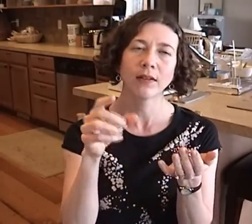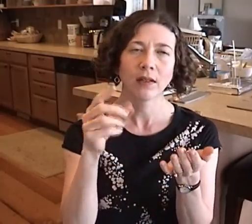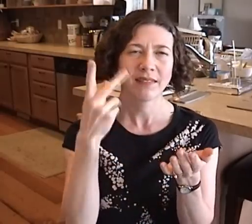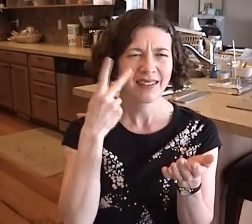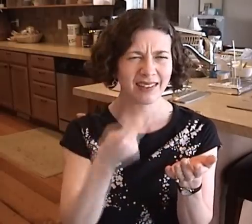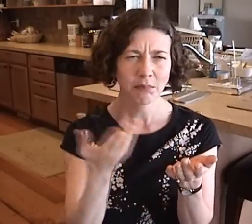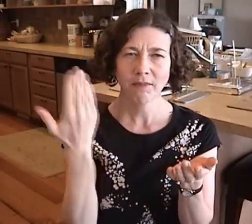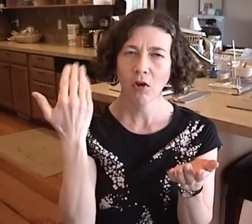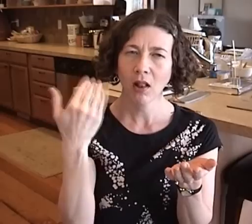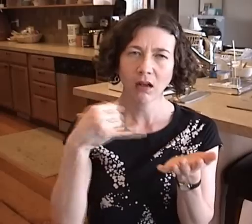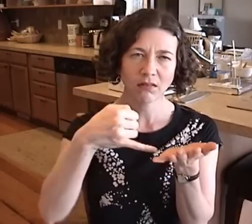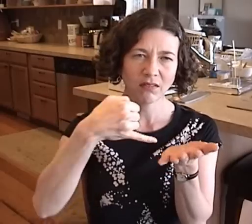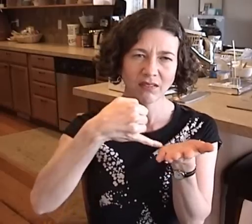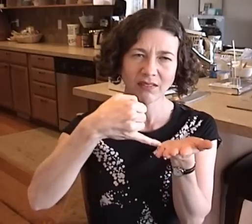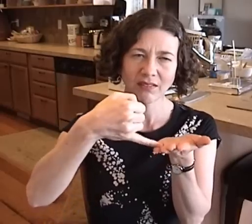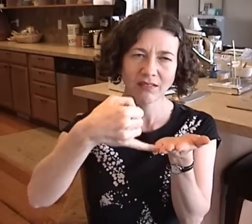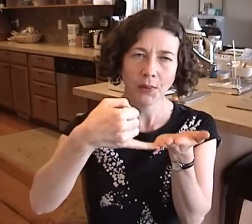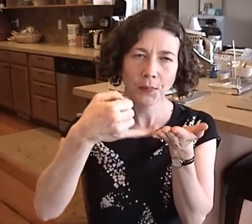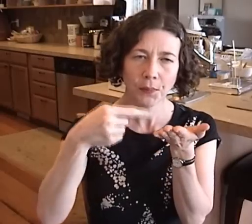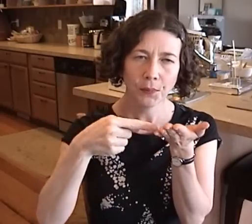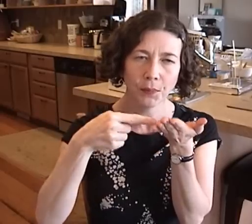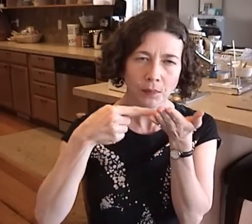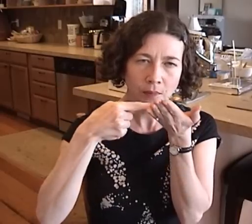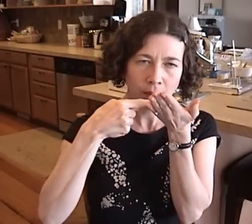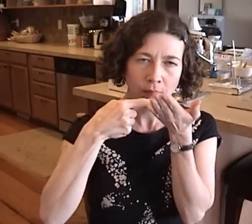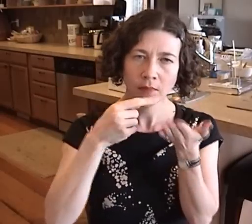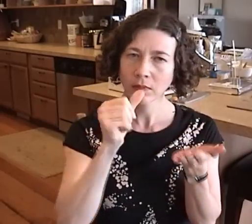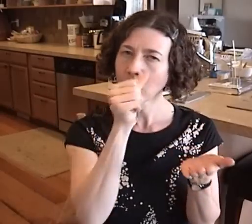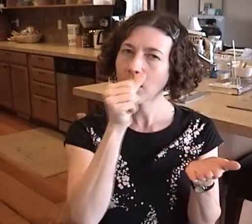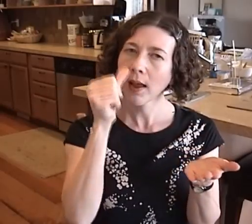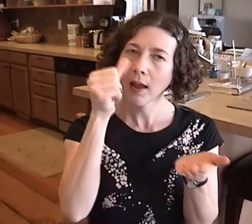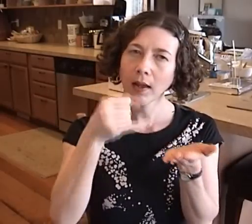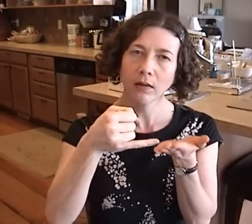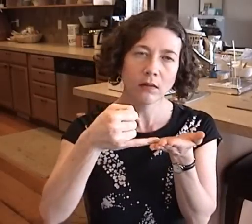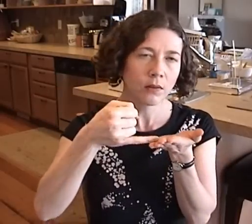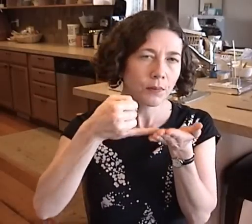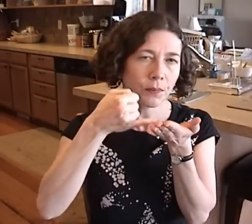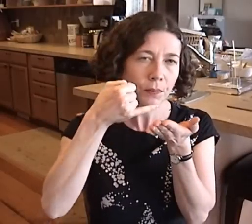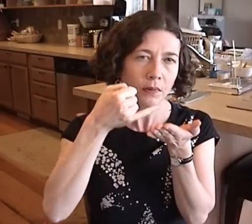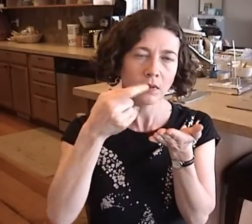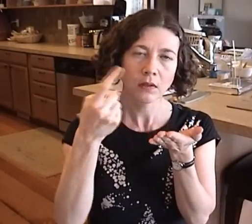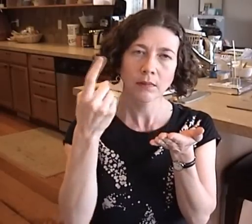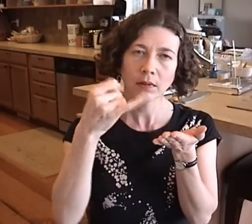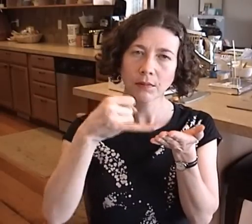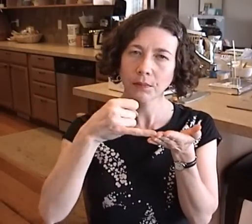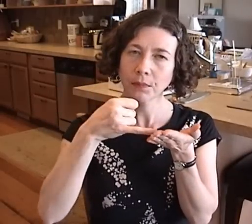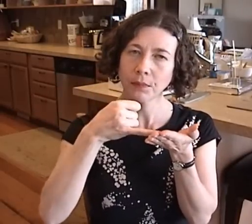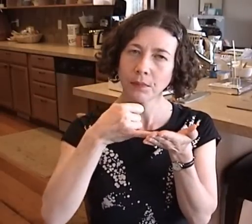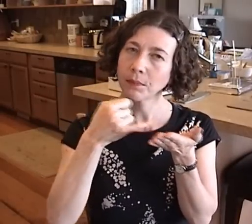that he's afraid. That he's afraid and he's turned into a real mouse. And, Desperado!